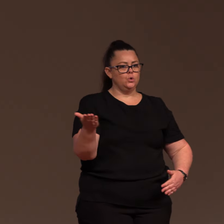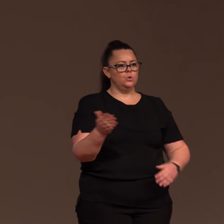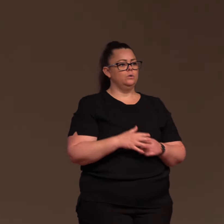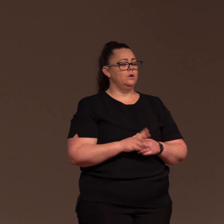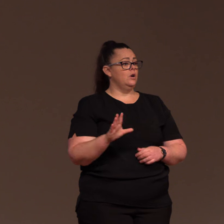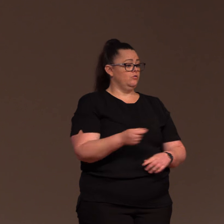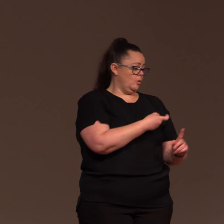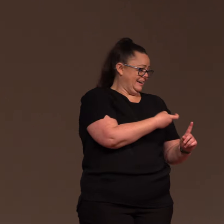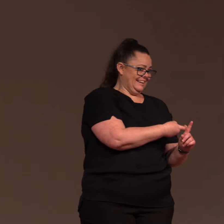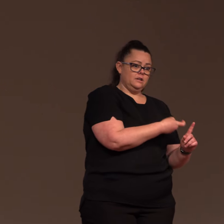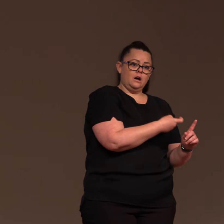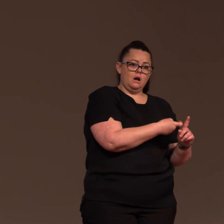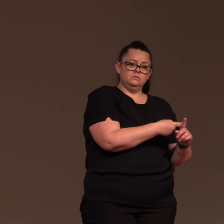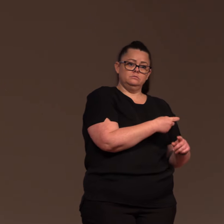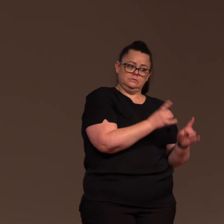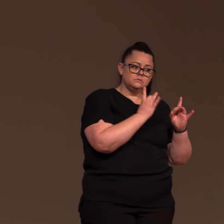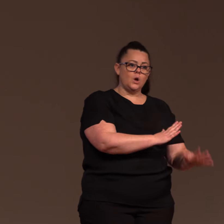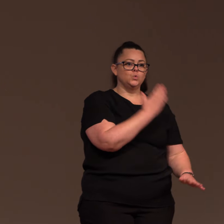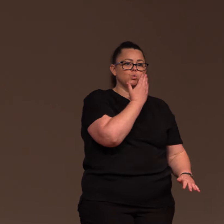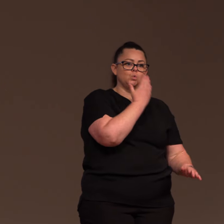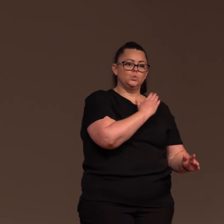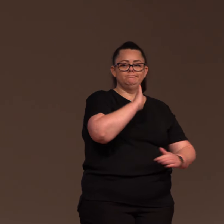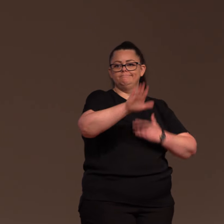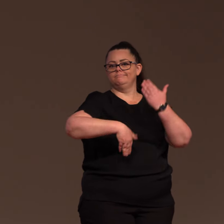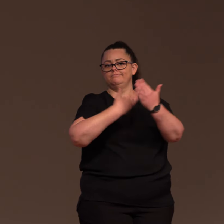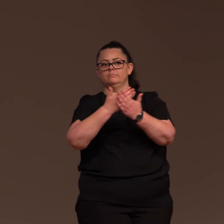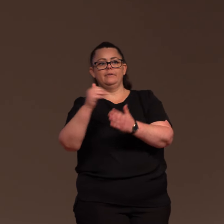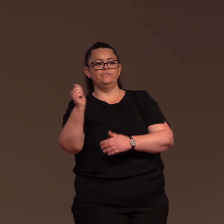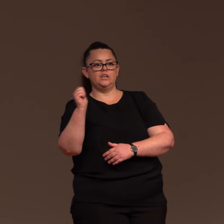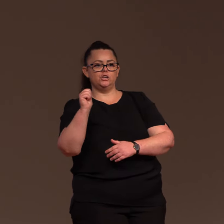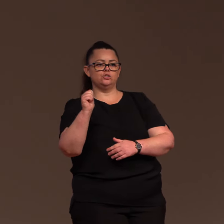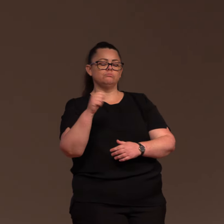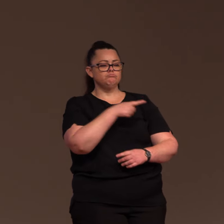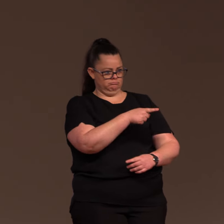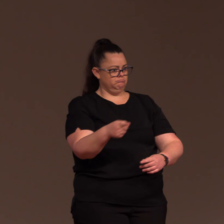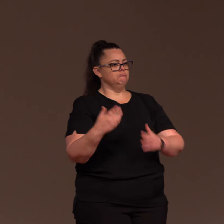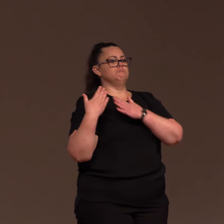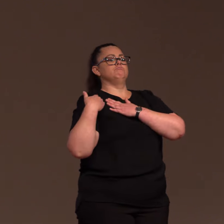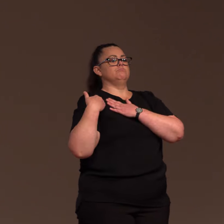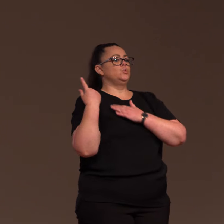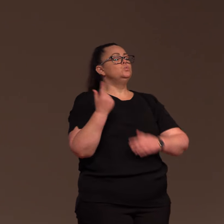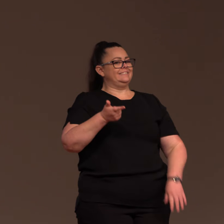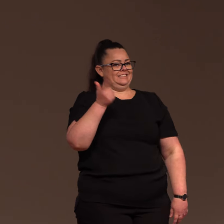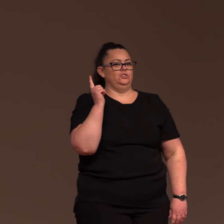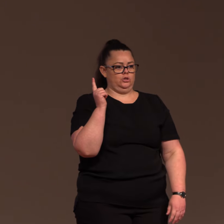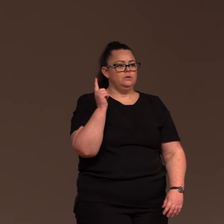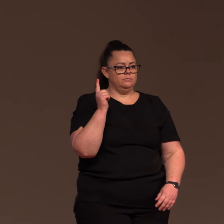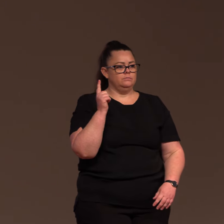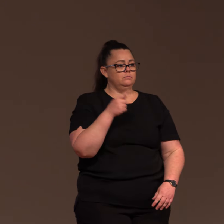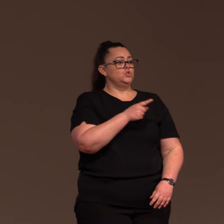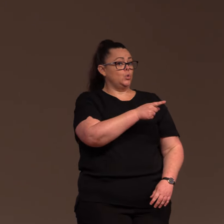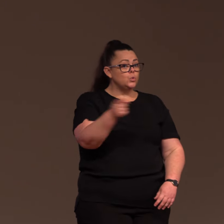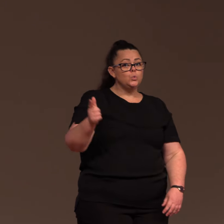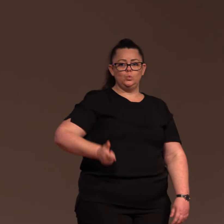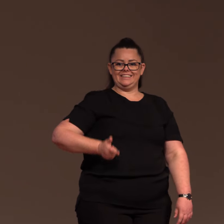kindergarten student, everything depends on our teachers. They are the ones that have inspired you to reach this